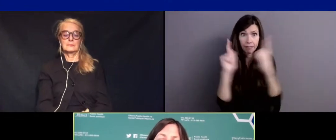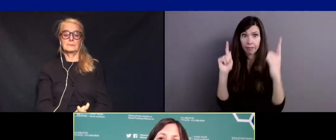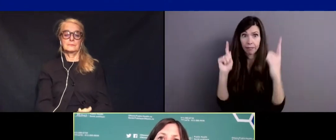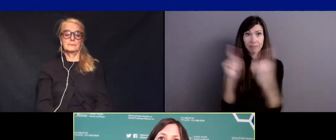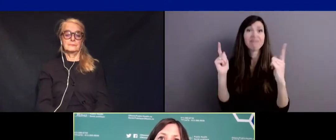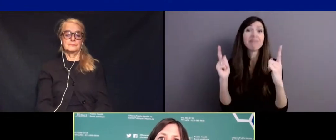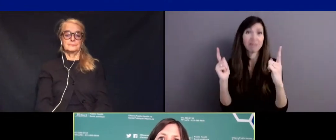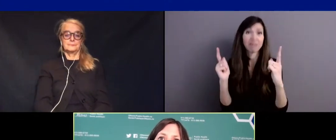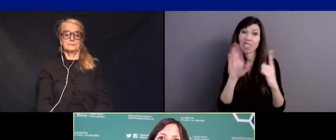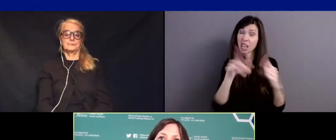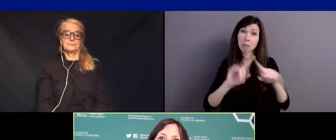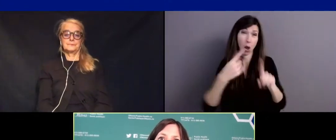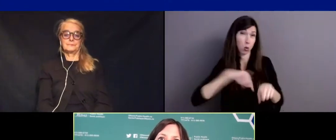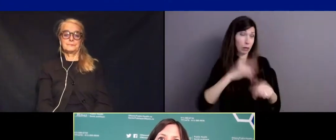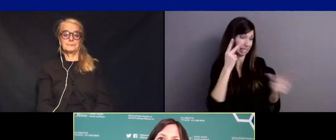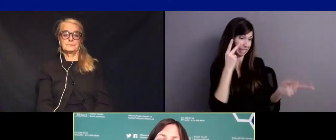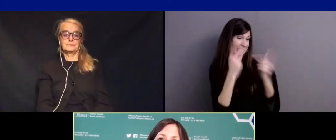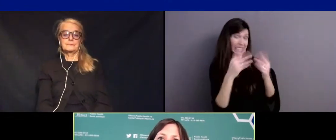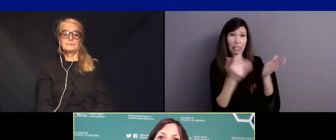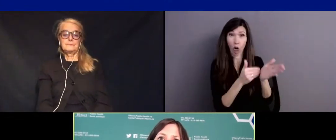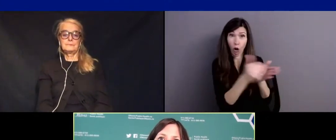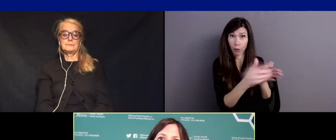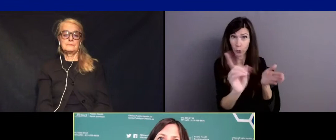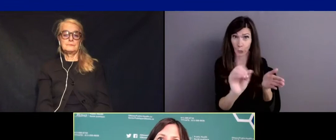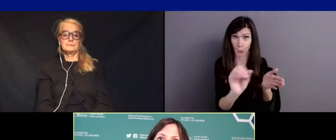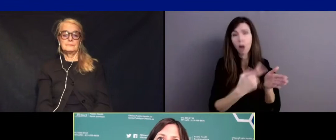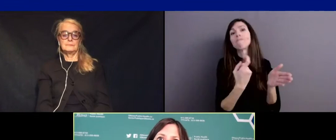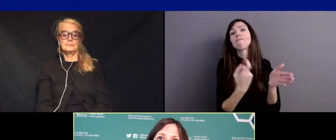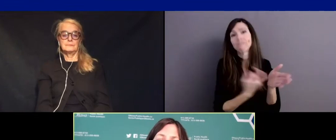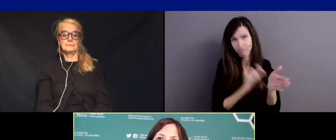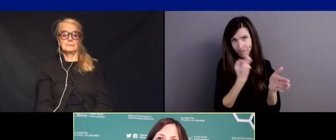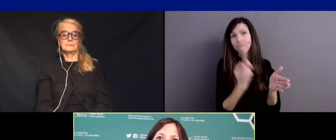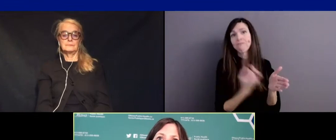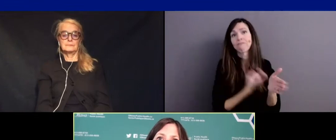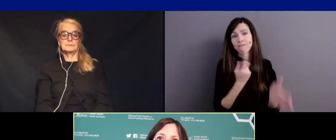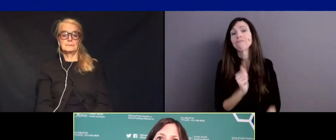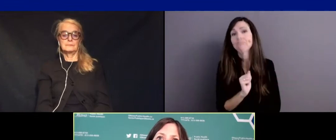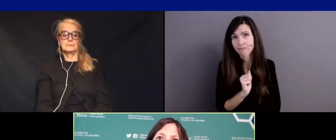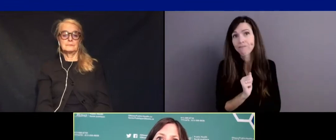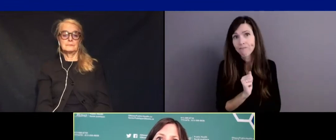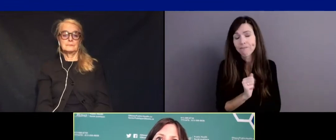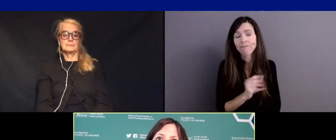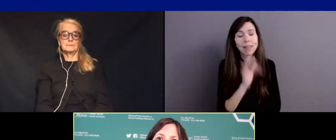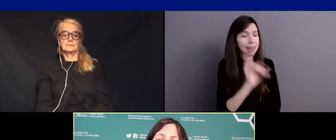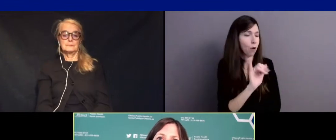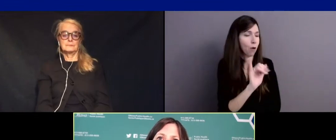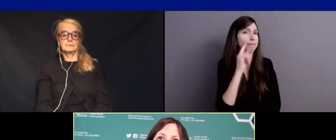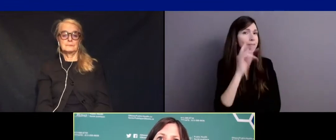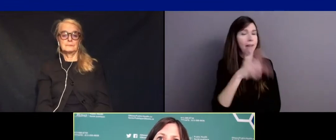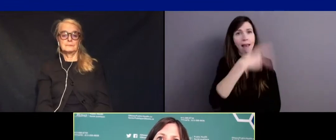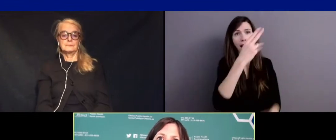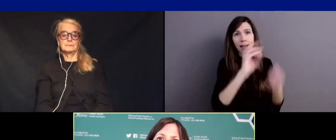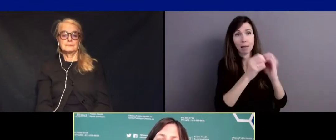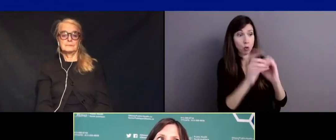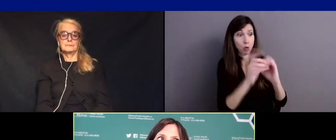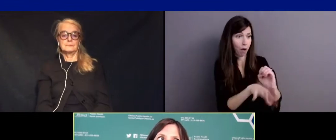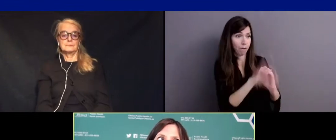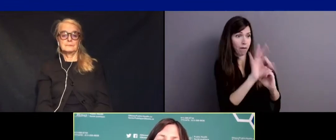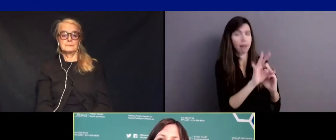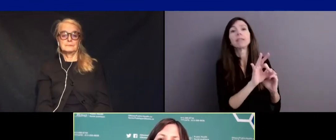we've detected the most, the highest number of people testing positive right now.